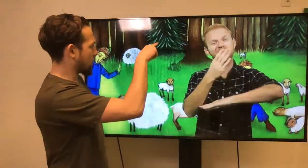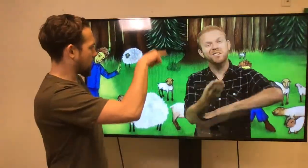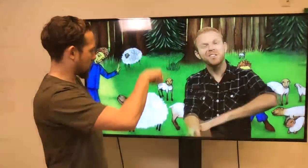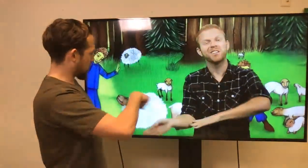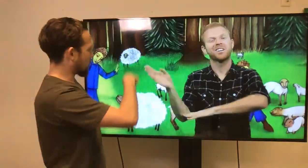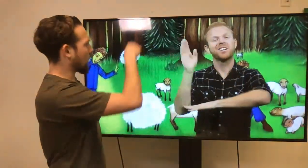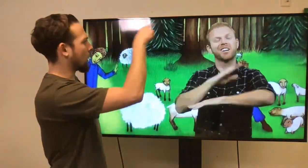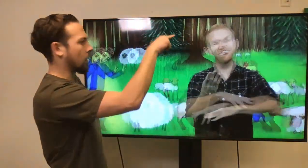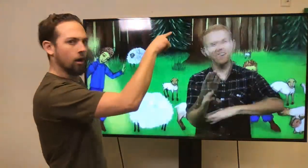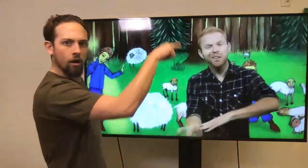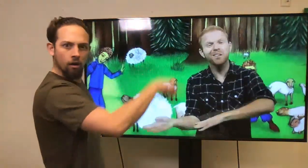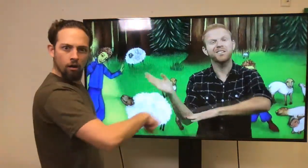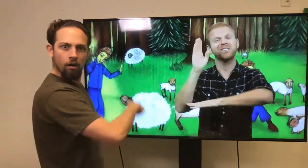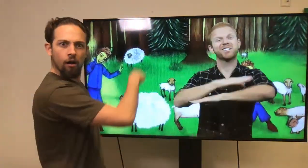Copy that movement with me.